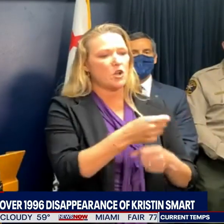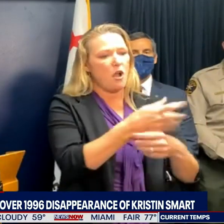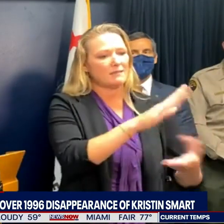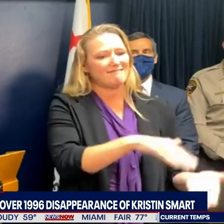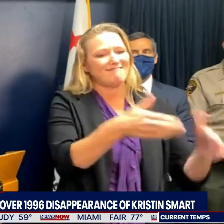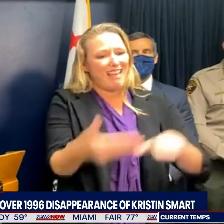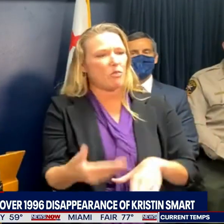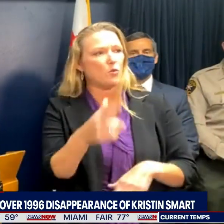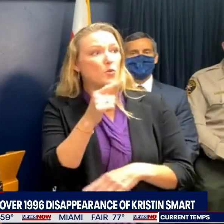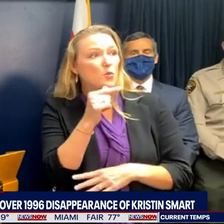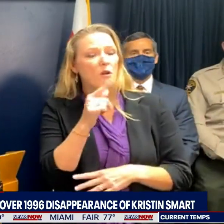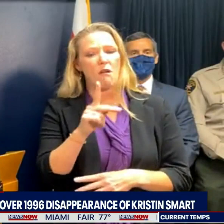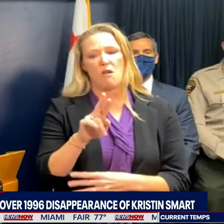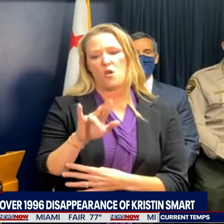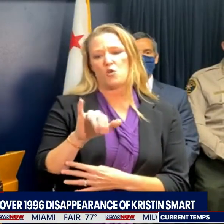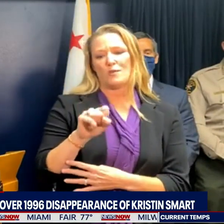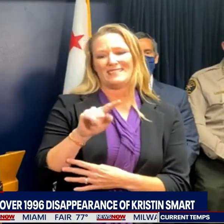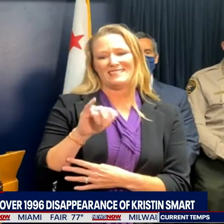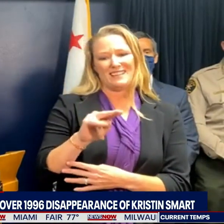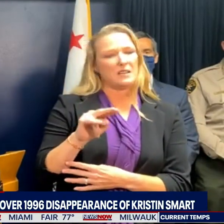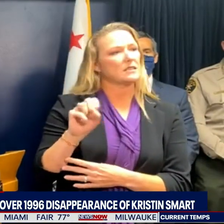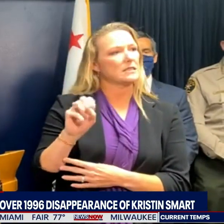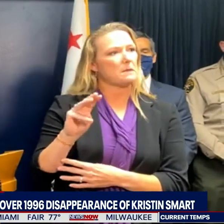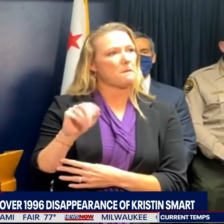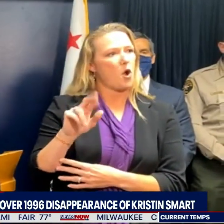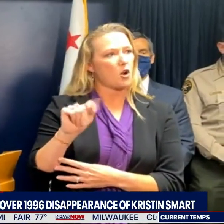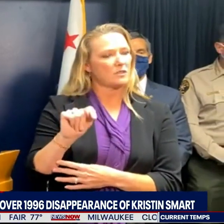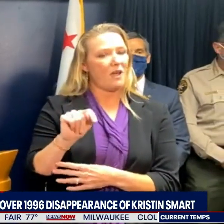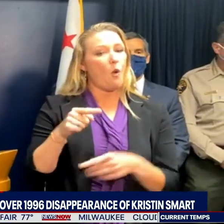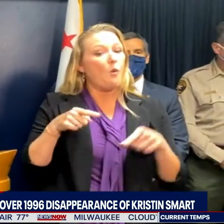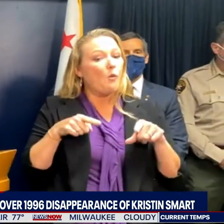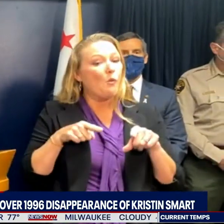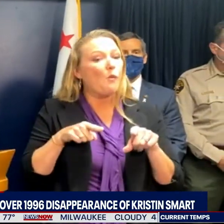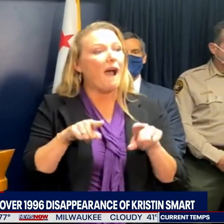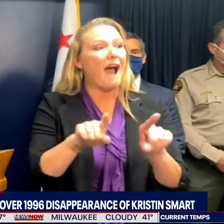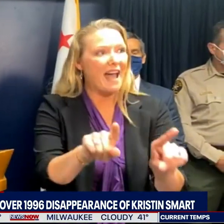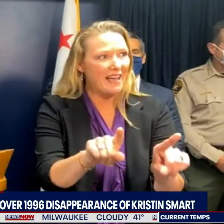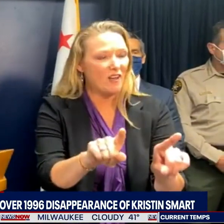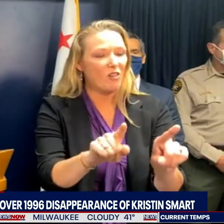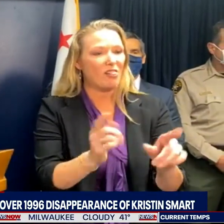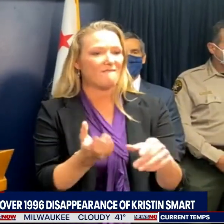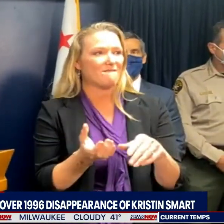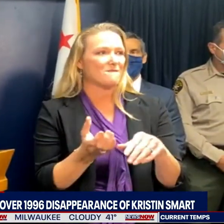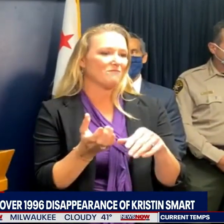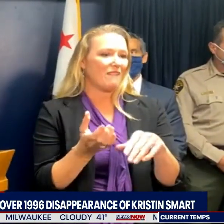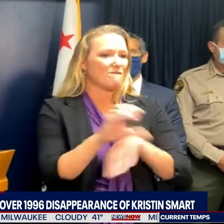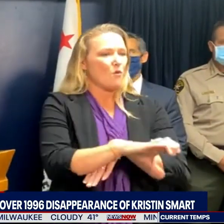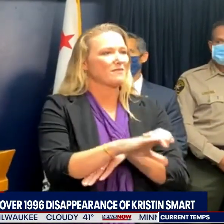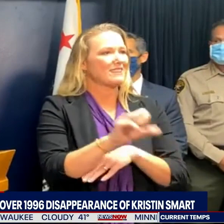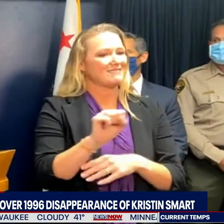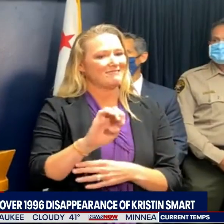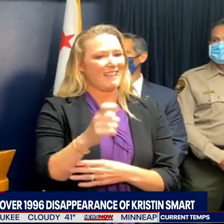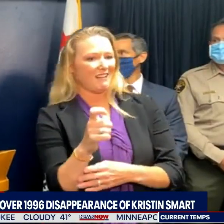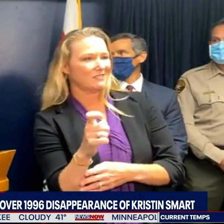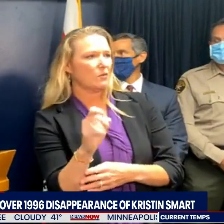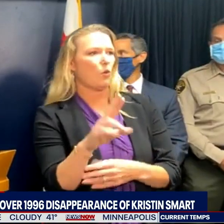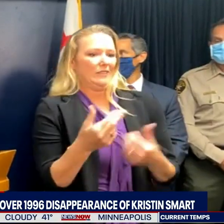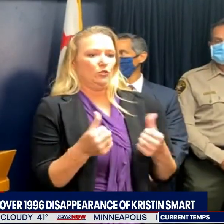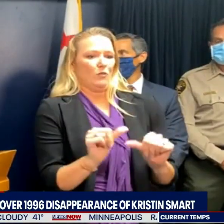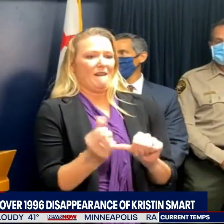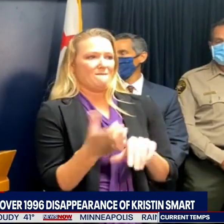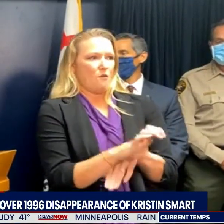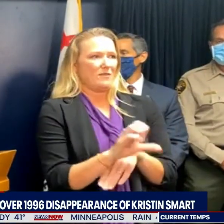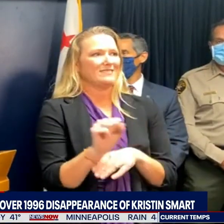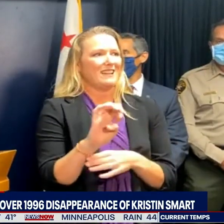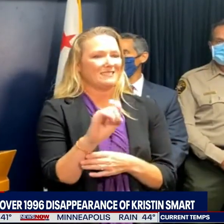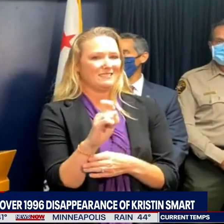Smart while in the commission of or attempted rape. That is first-degree murder under